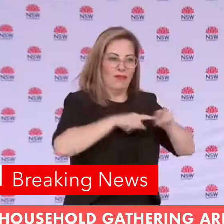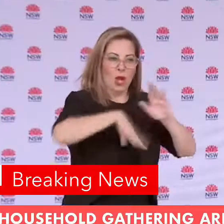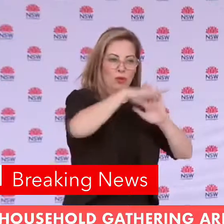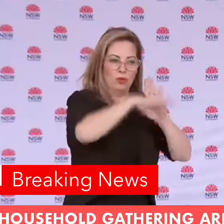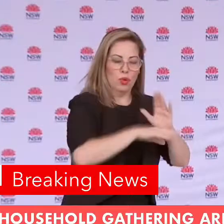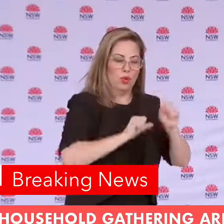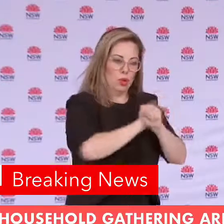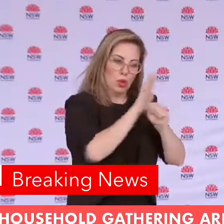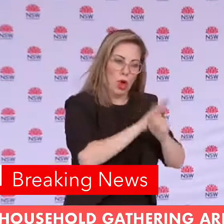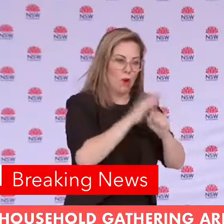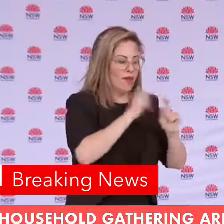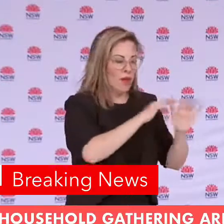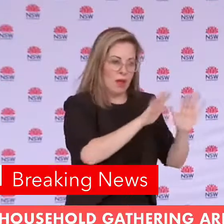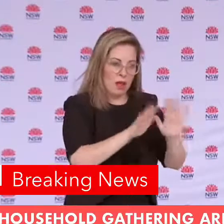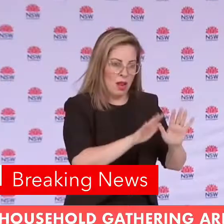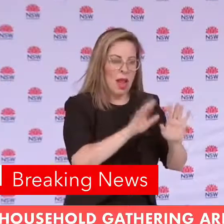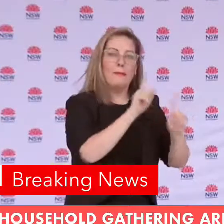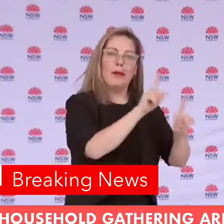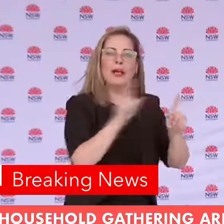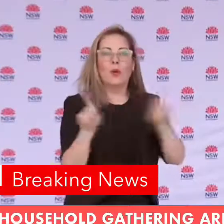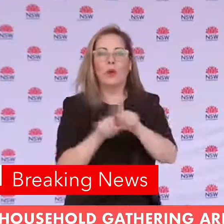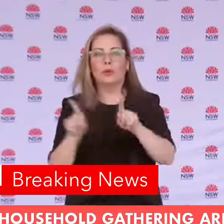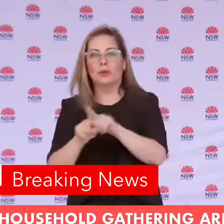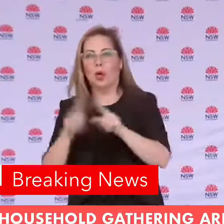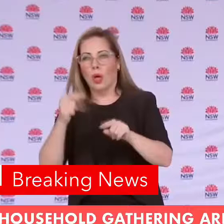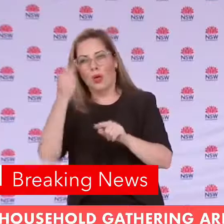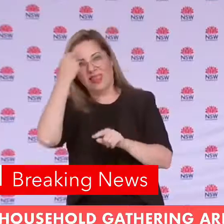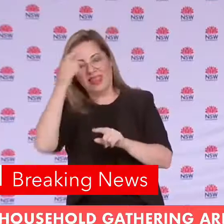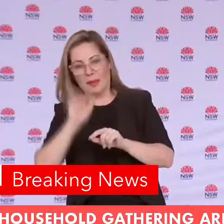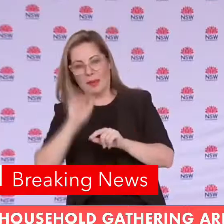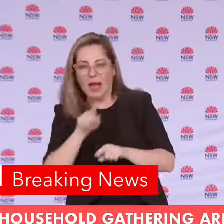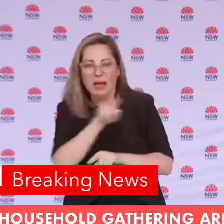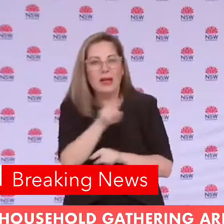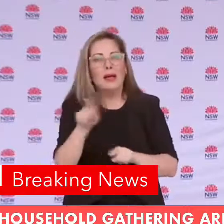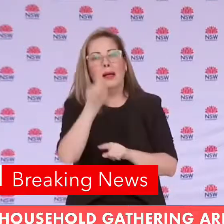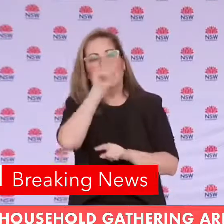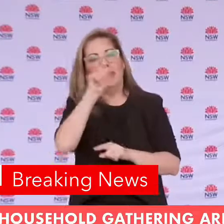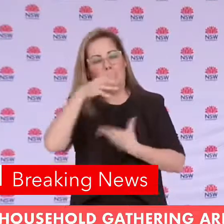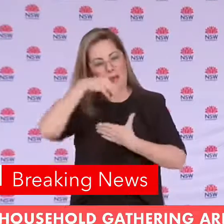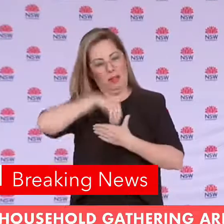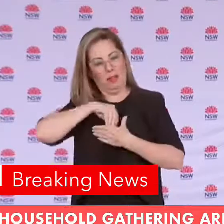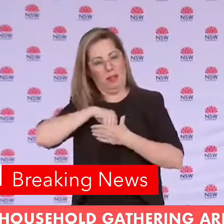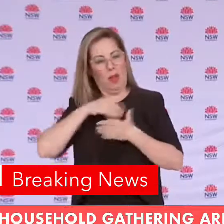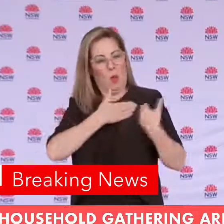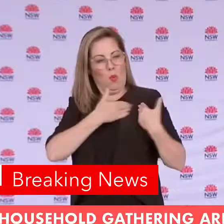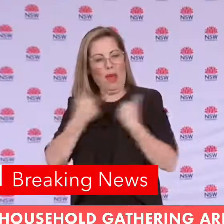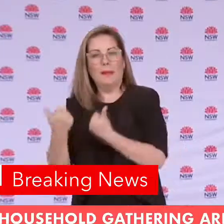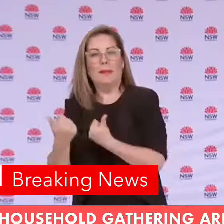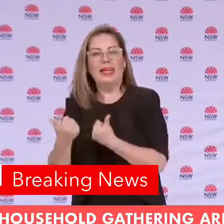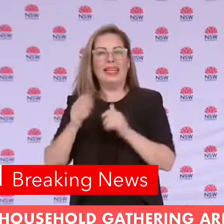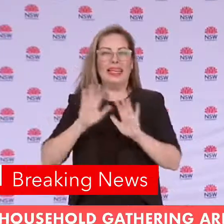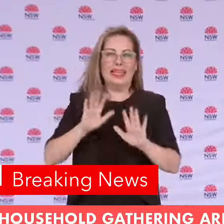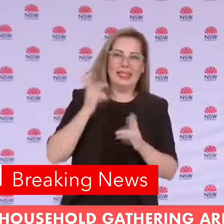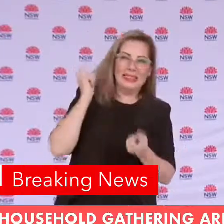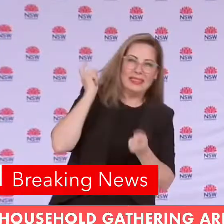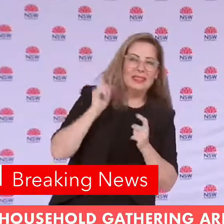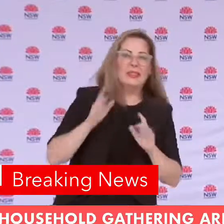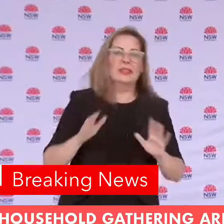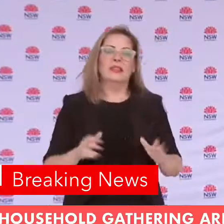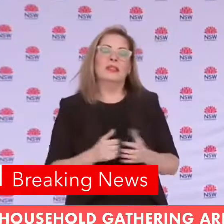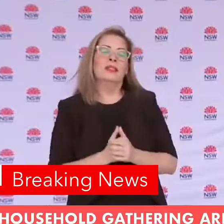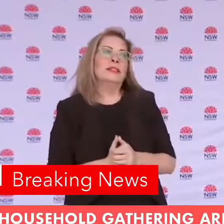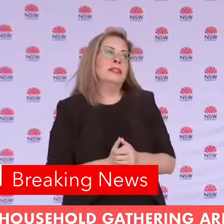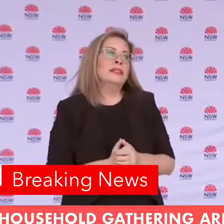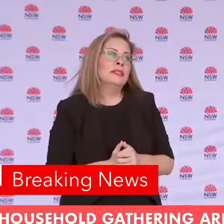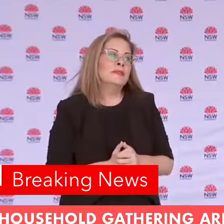doubt that when we consider decisions we take, and Dr. Chant has even part of her mission as a Chief Medical Officer, it's not just to look